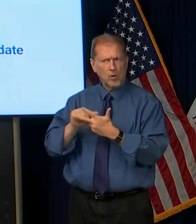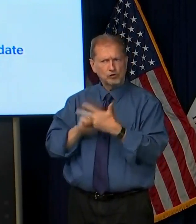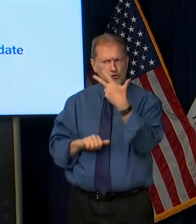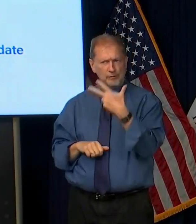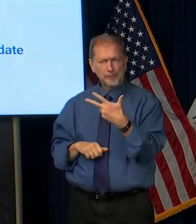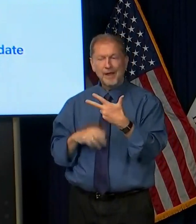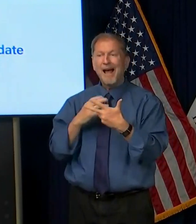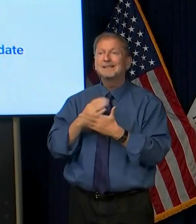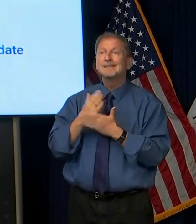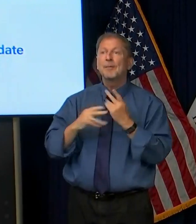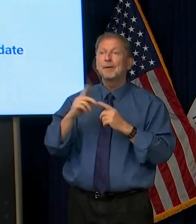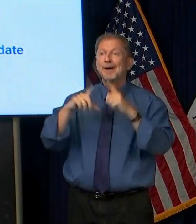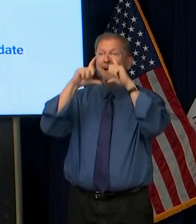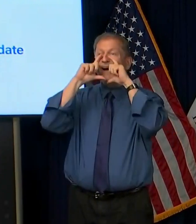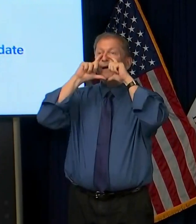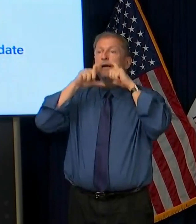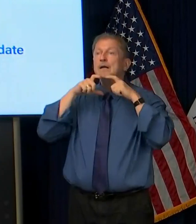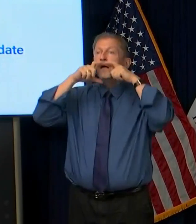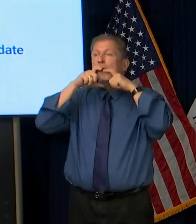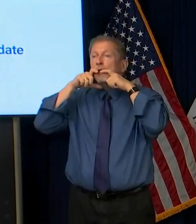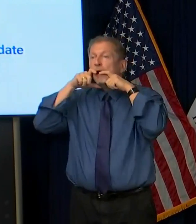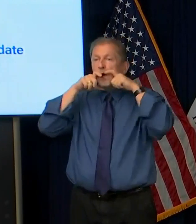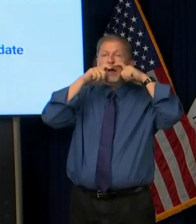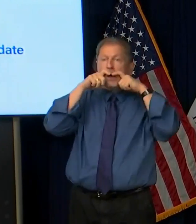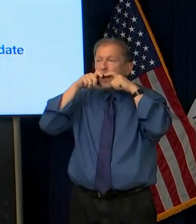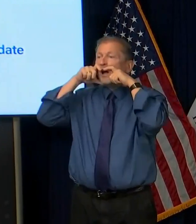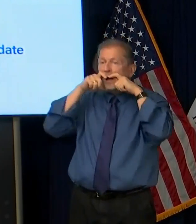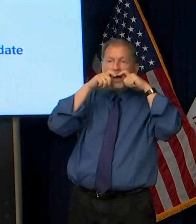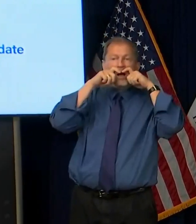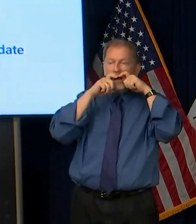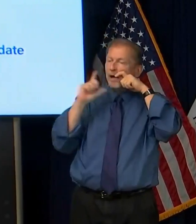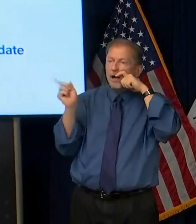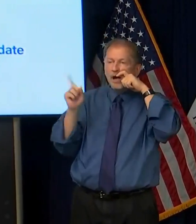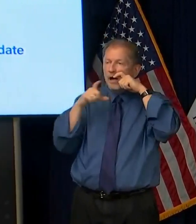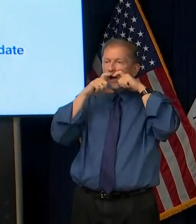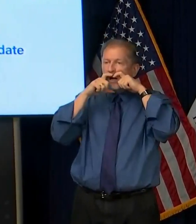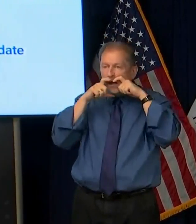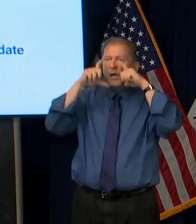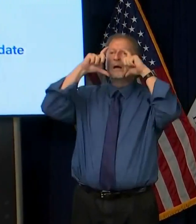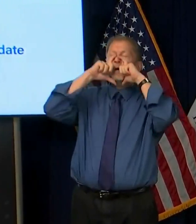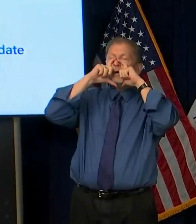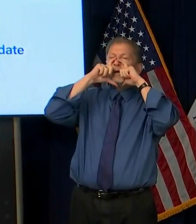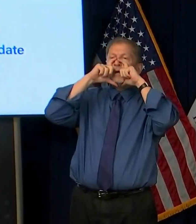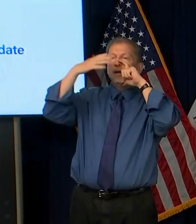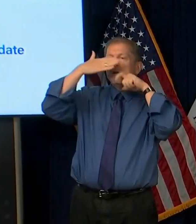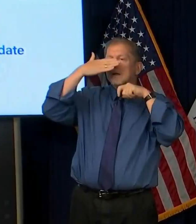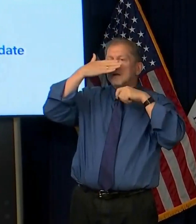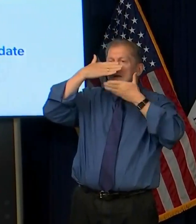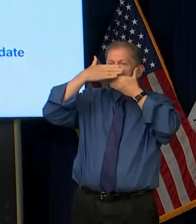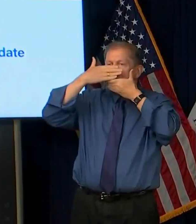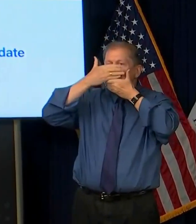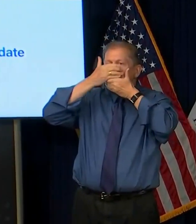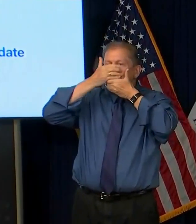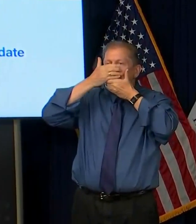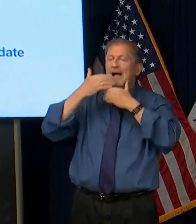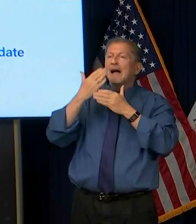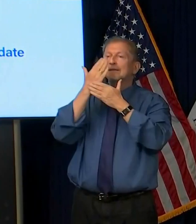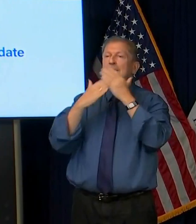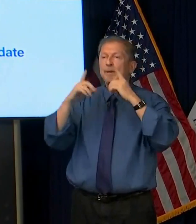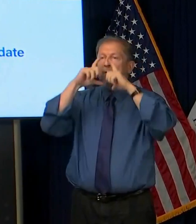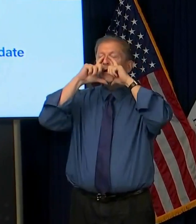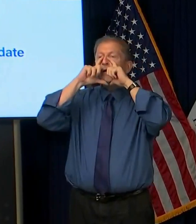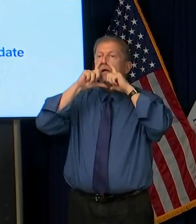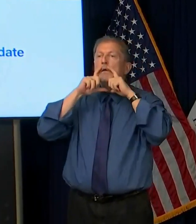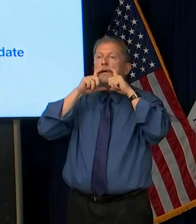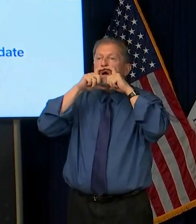needs to cover both your nose and your mouth. I know a lot of masks being worn under the nose, and or even under the chin. That's obviously not